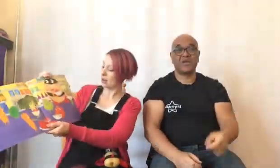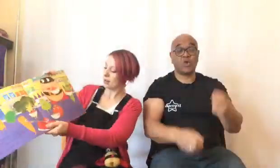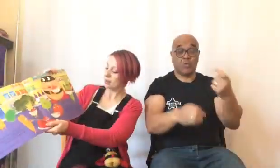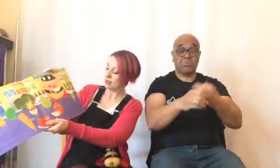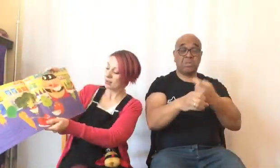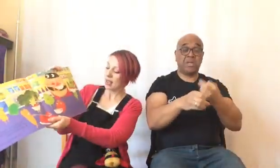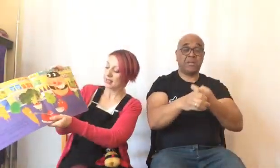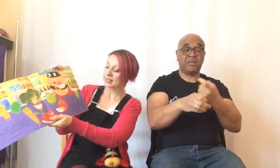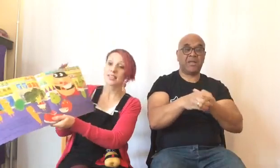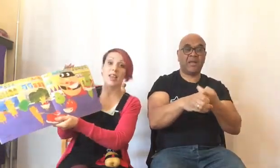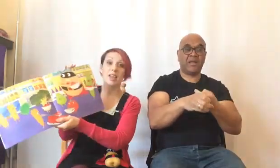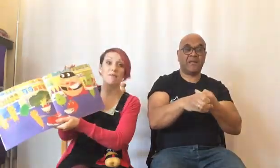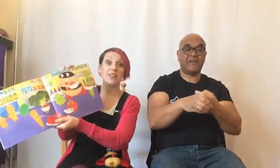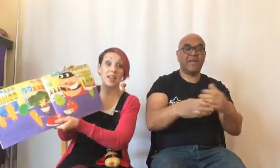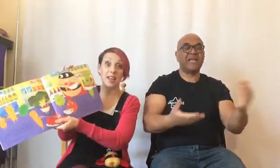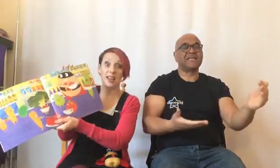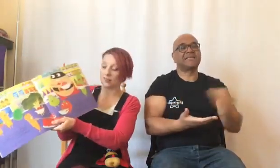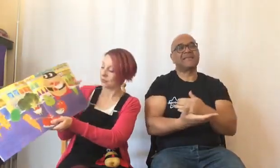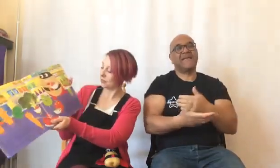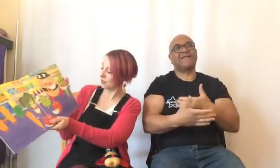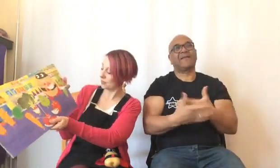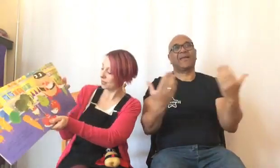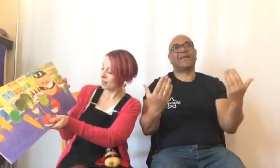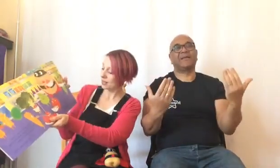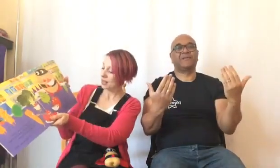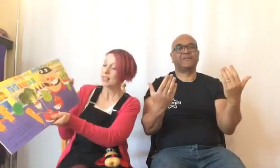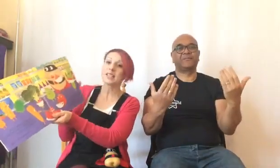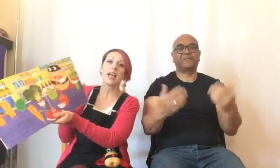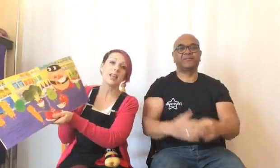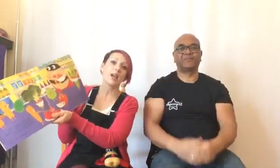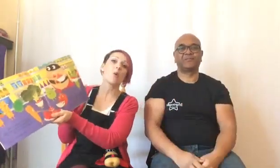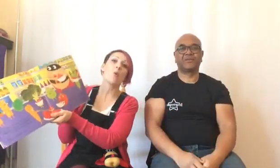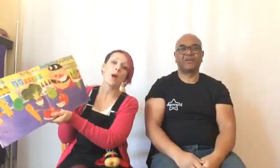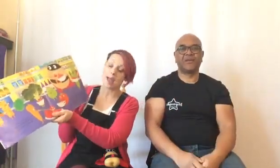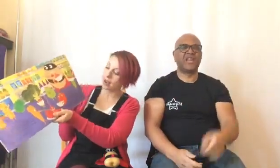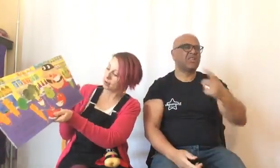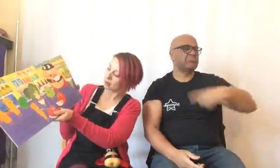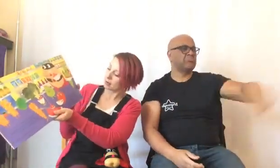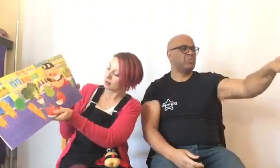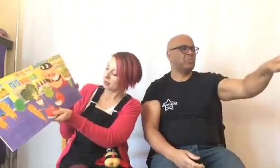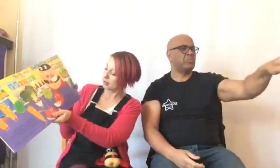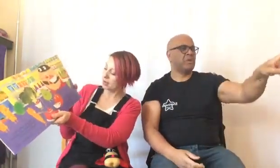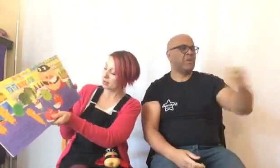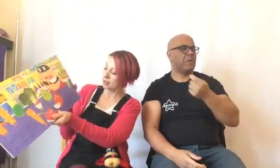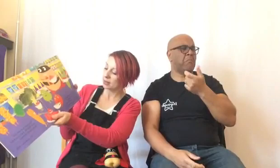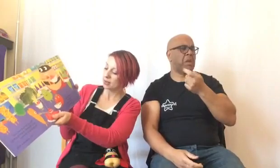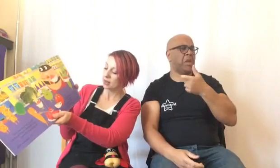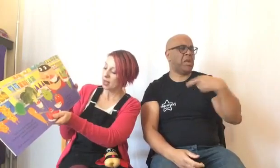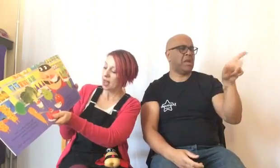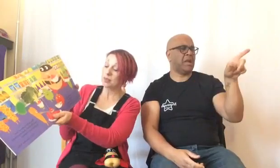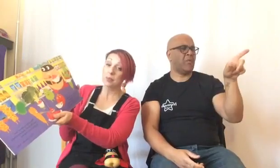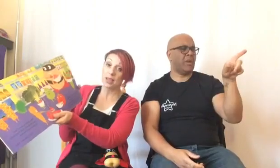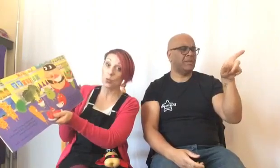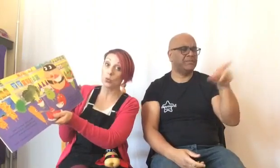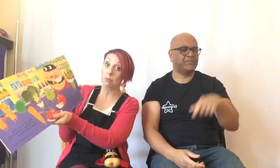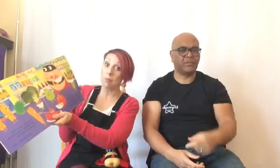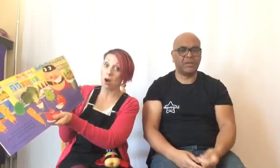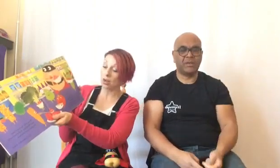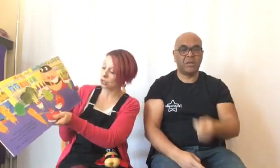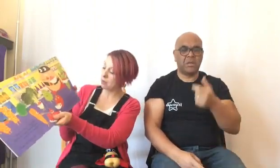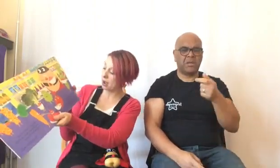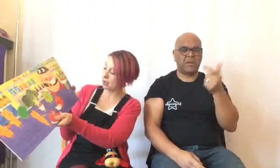Supertato had saved the day. Take him away, he said, and the pea